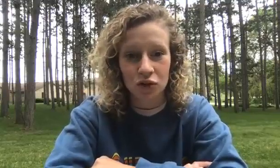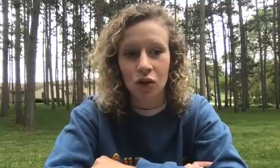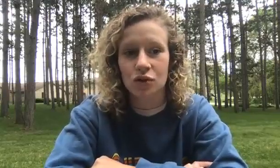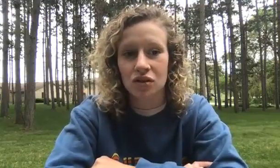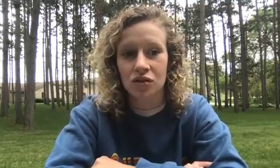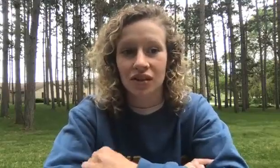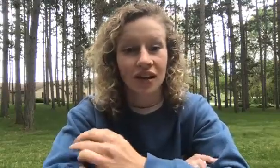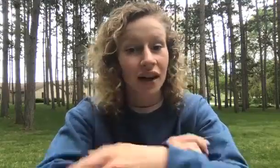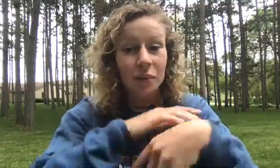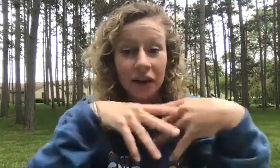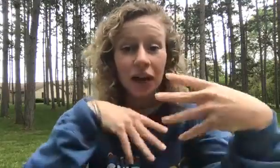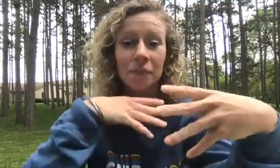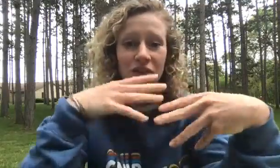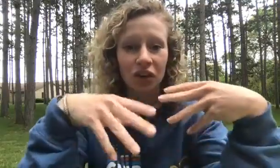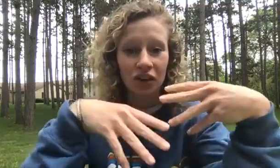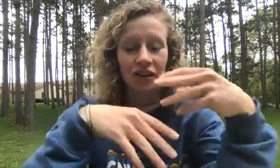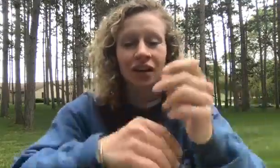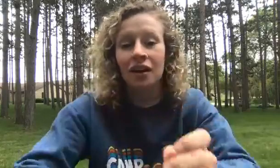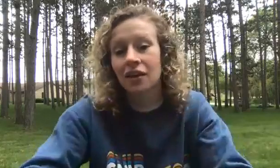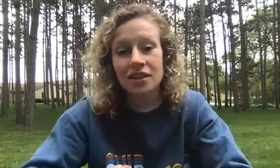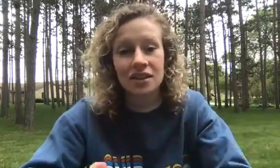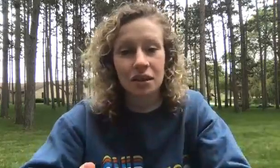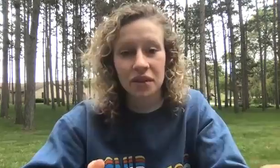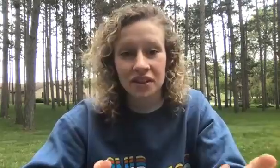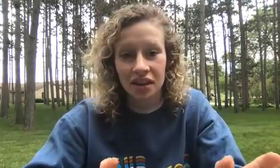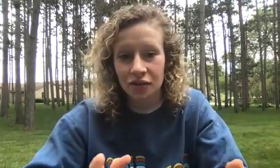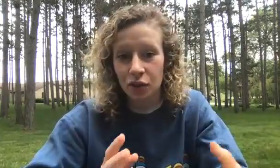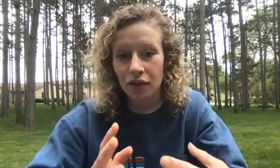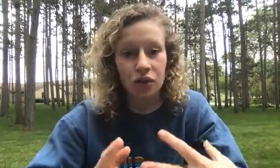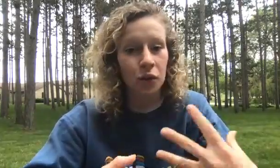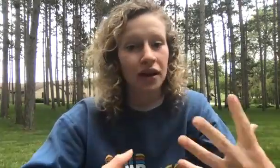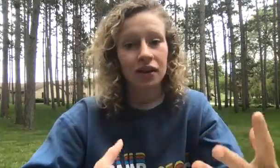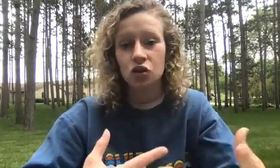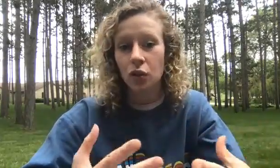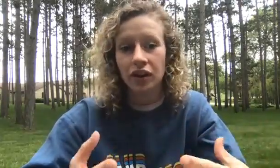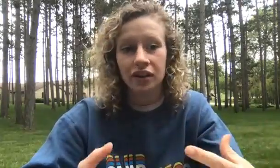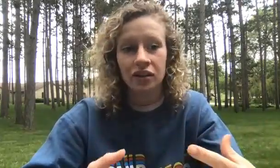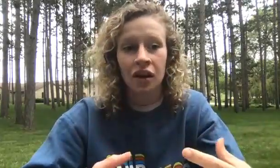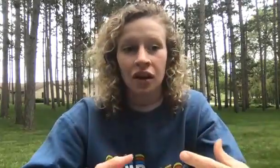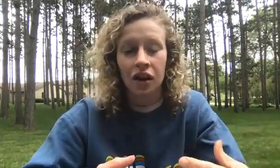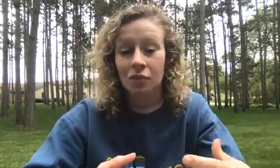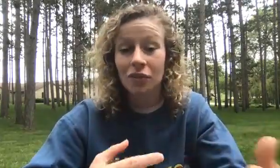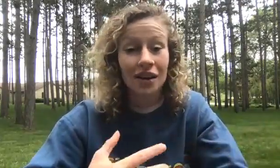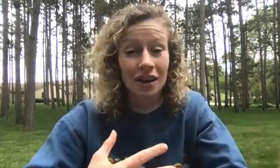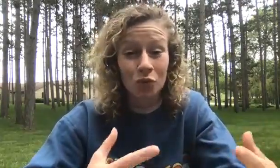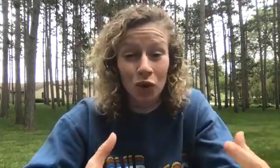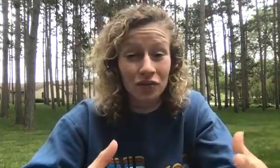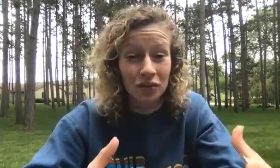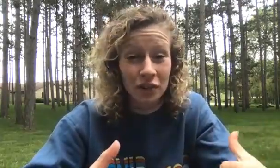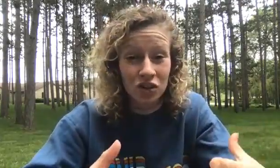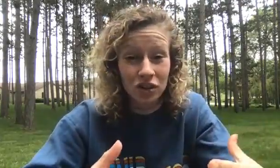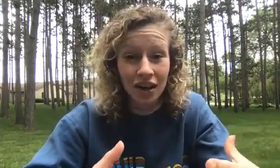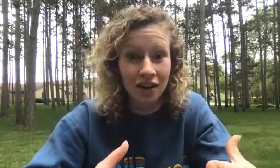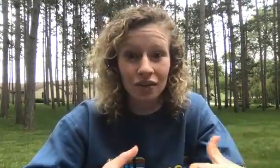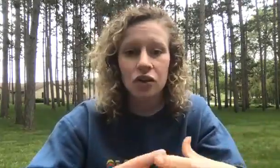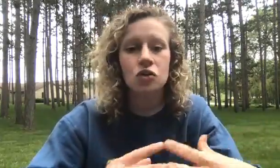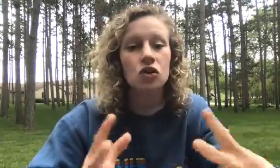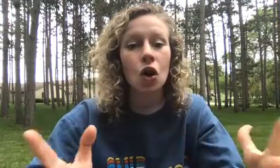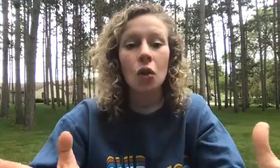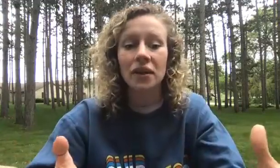so you can kind of pick it up and learn. And this is something that if you ever want to join and get more information on, there's so many